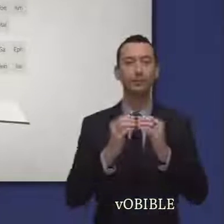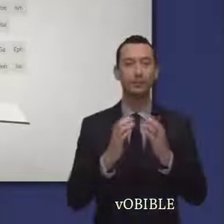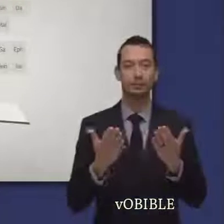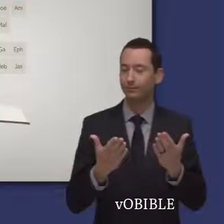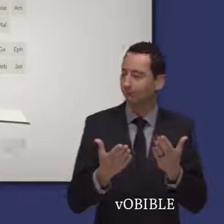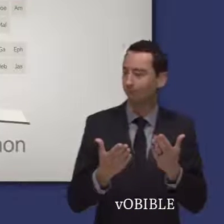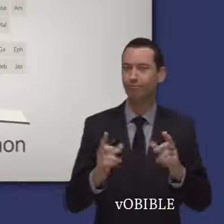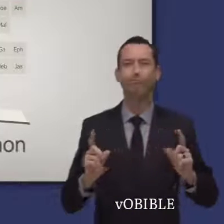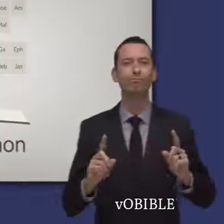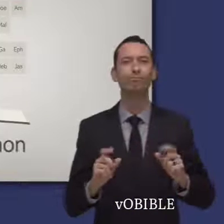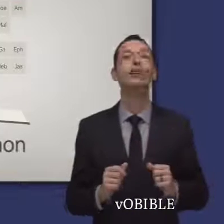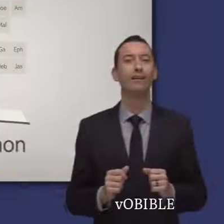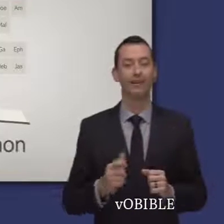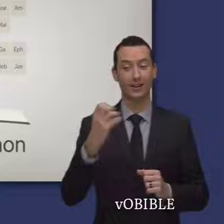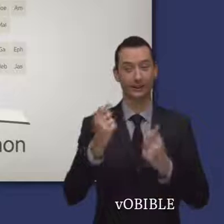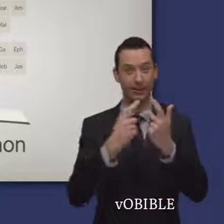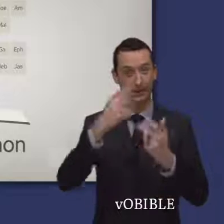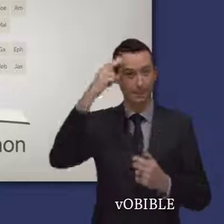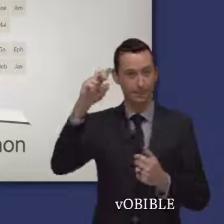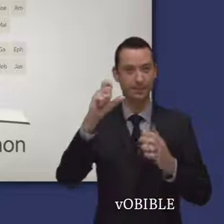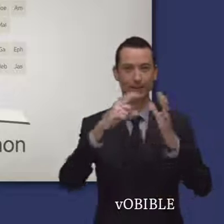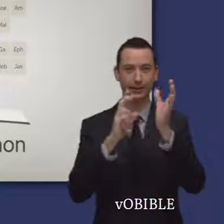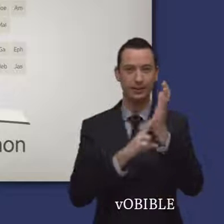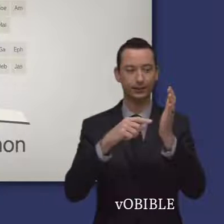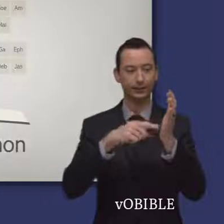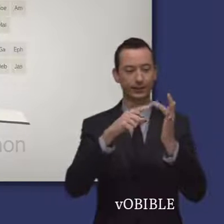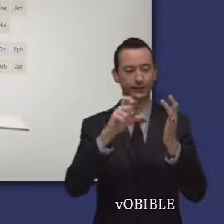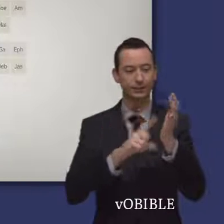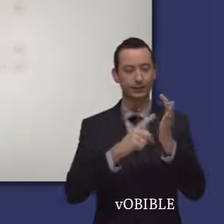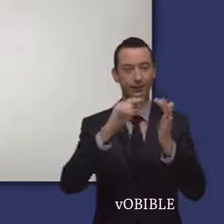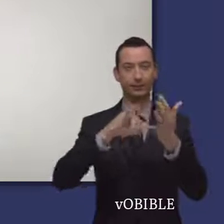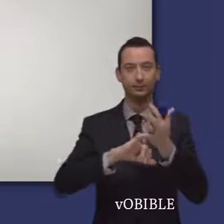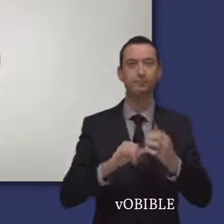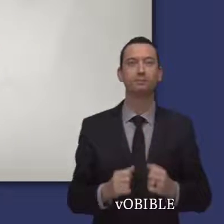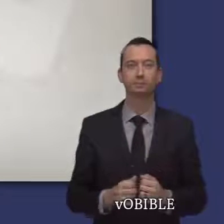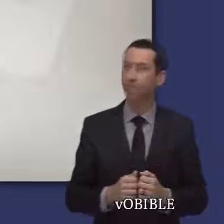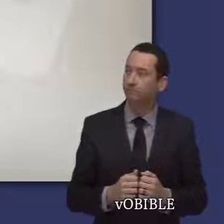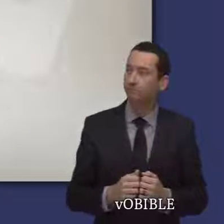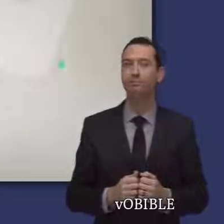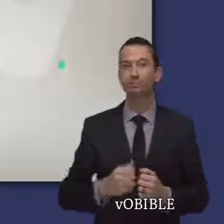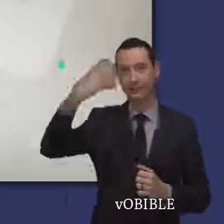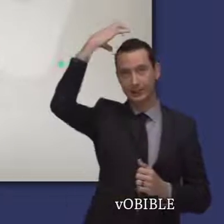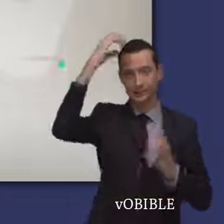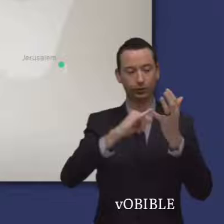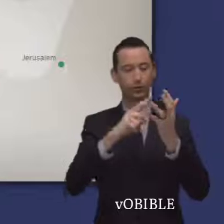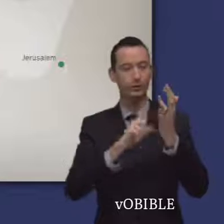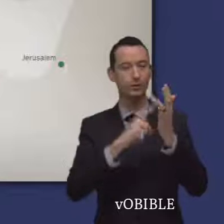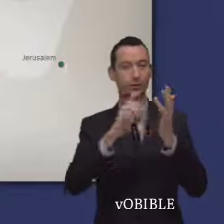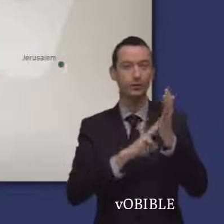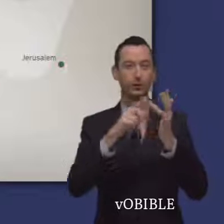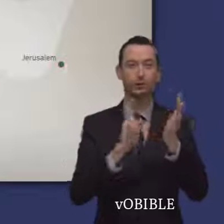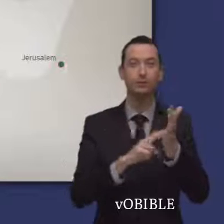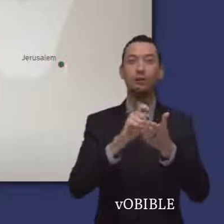An introduction to the Song of Solomon, also known as Canticles. King Solomon wrote this poetic book